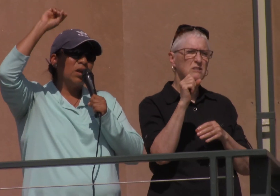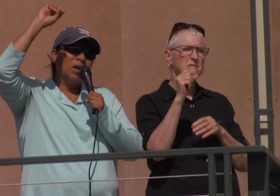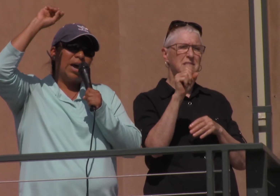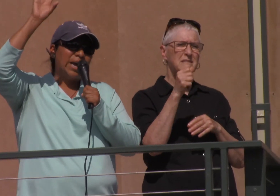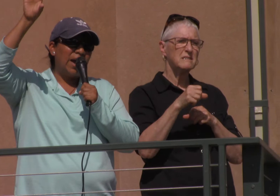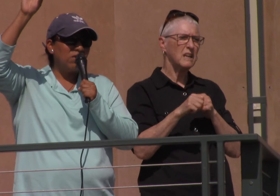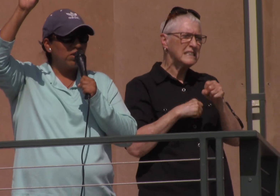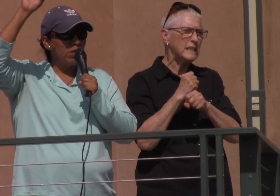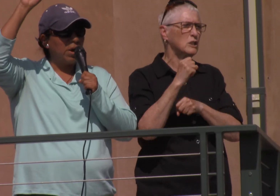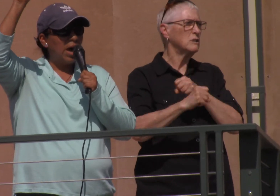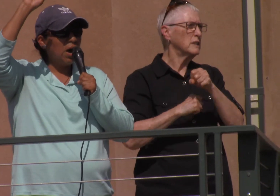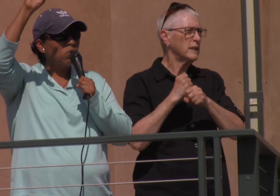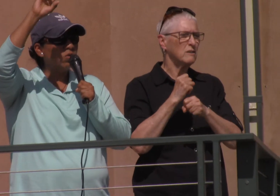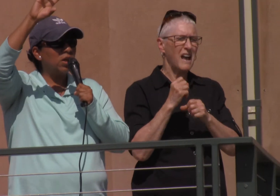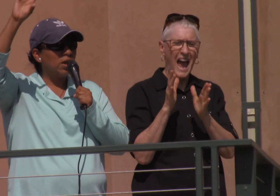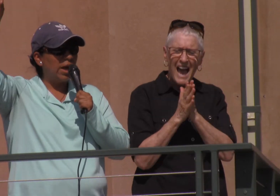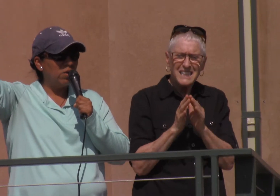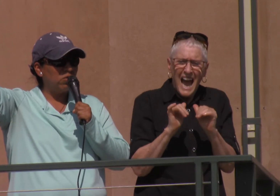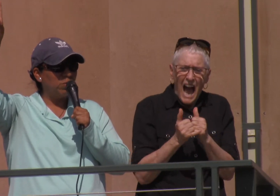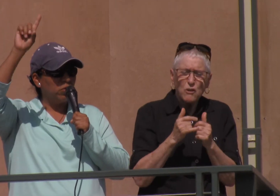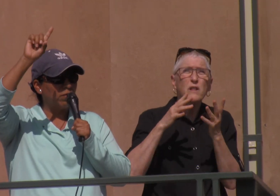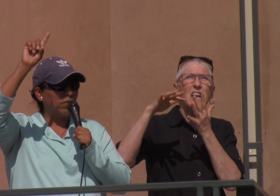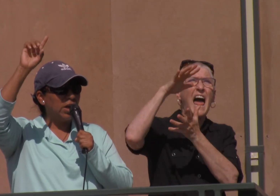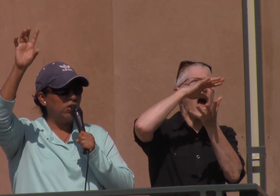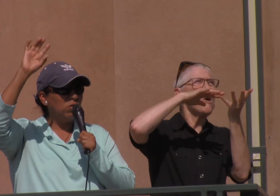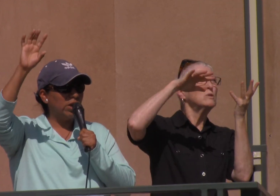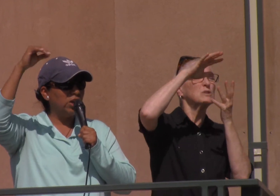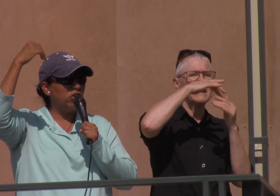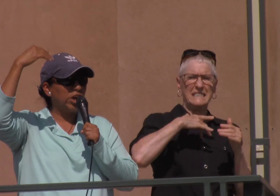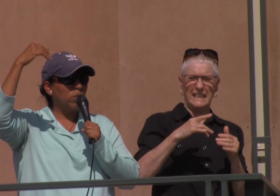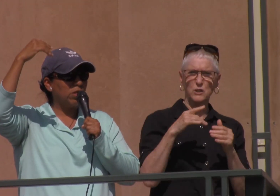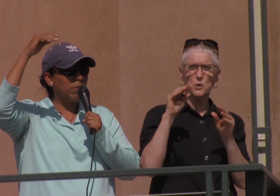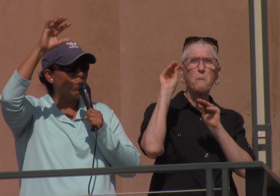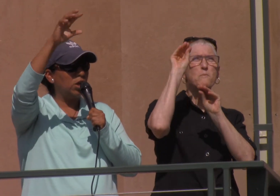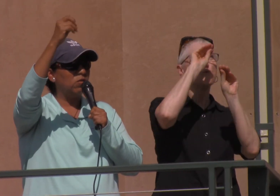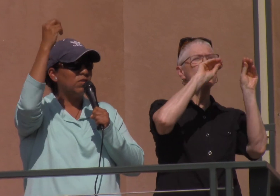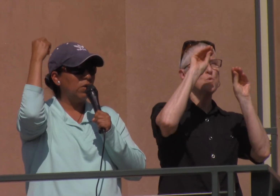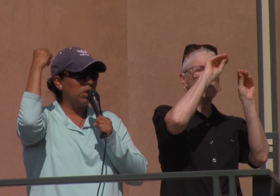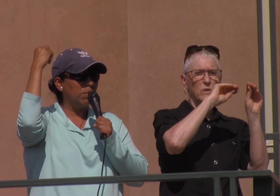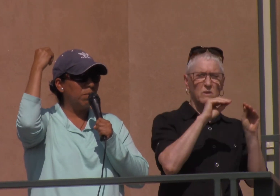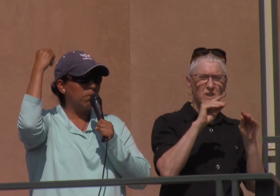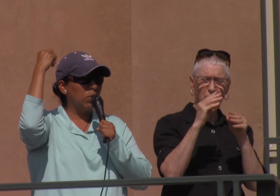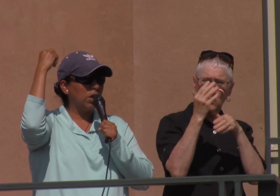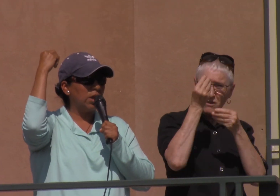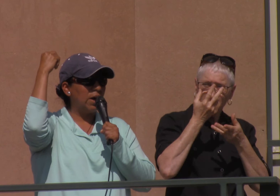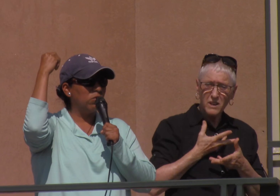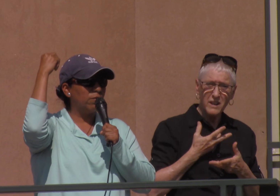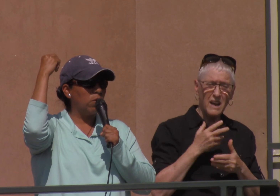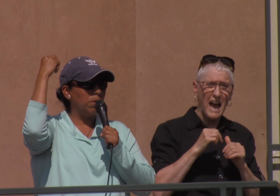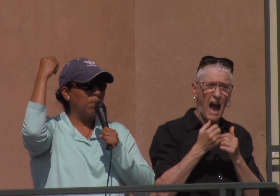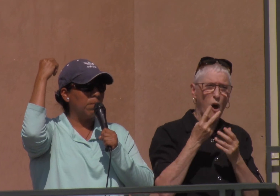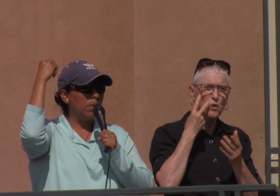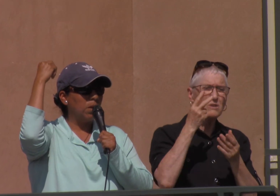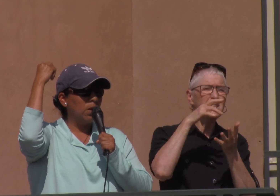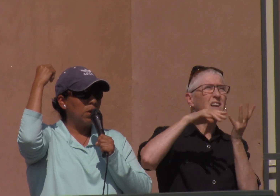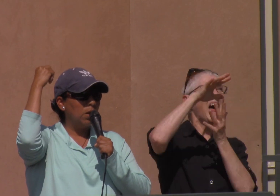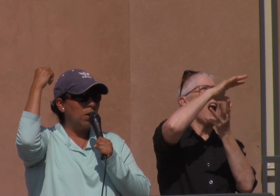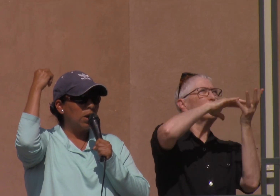decades. I asked them, how do the clouds move? Can you share with me what you see when the clouds form?